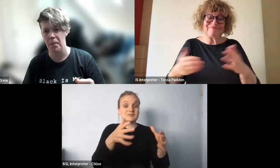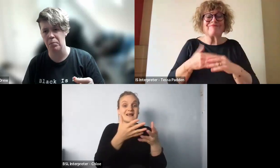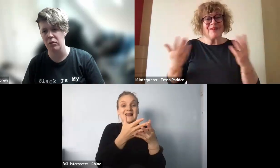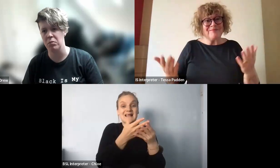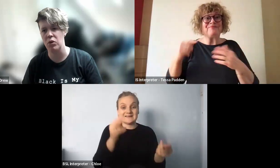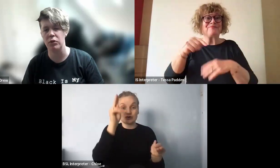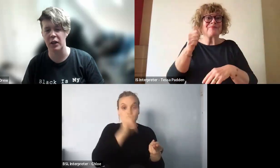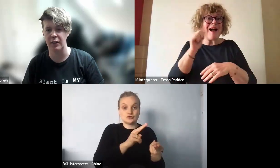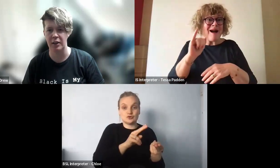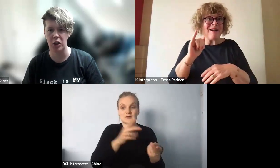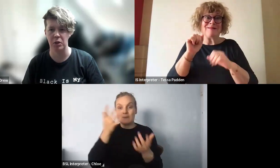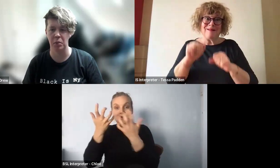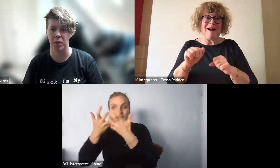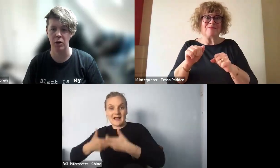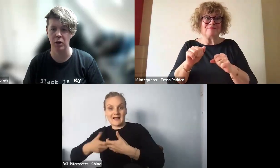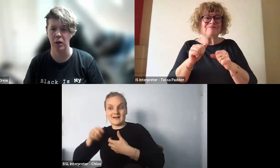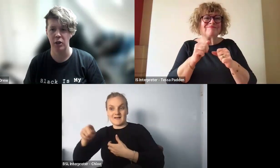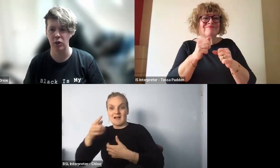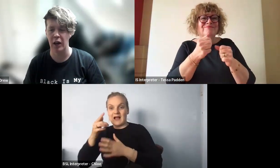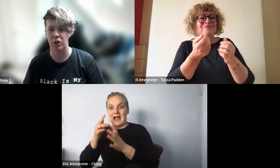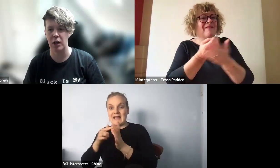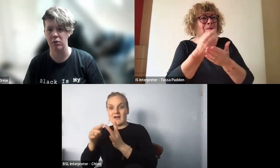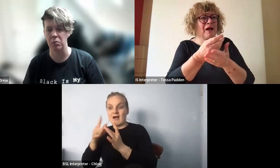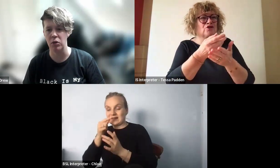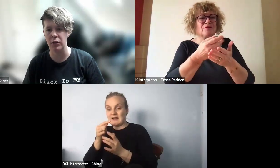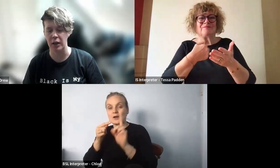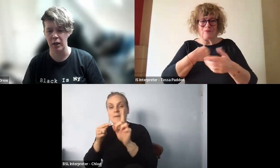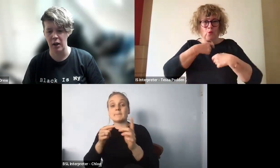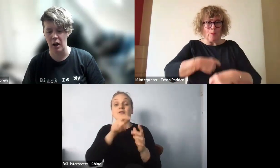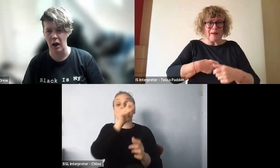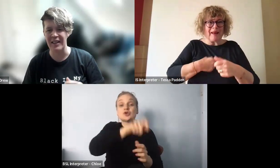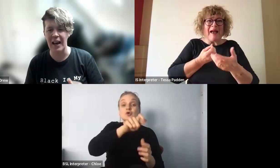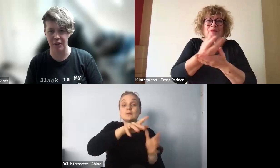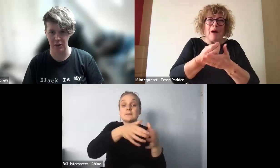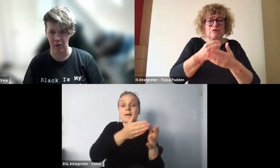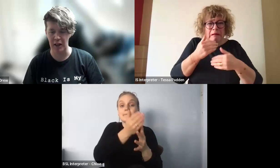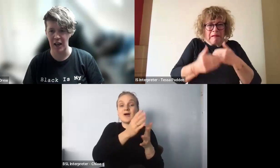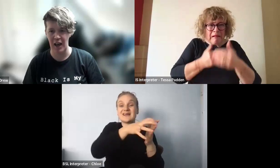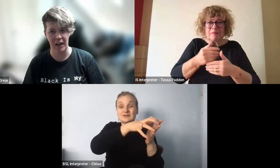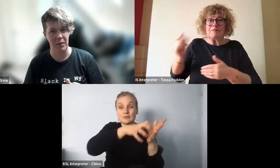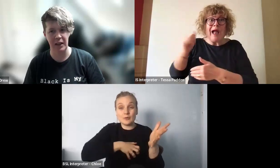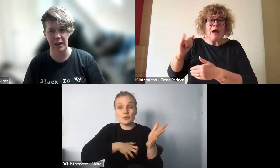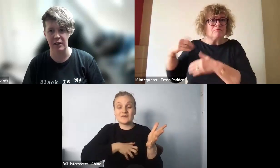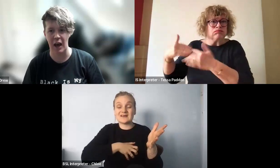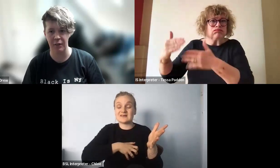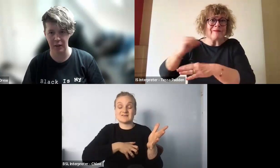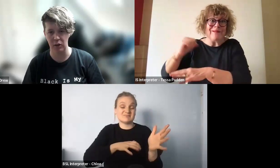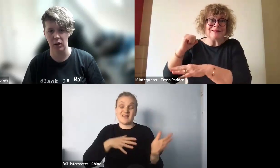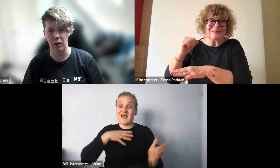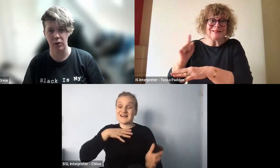But by removing that human component, you're actually removing a necessary and in many